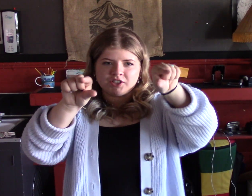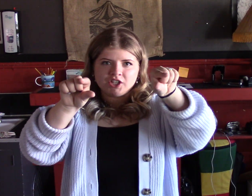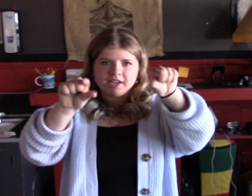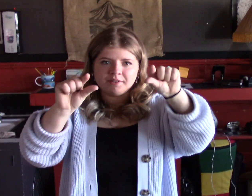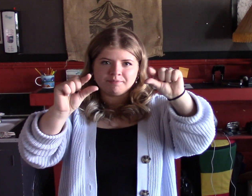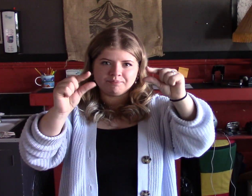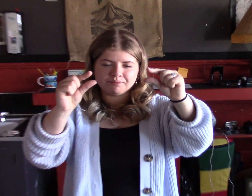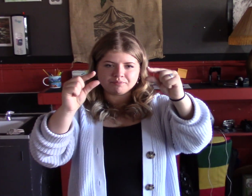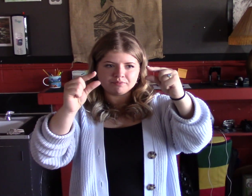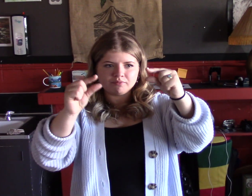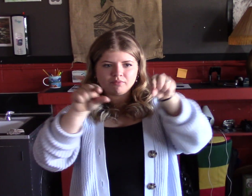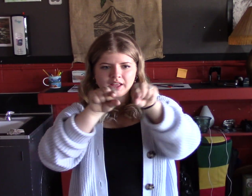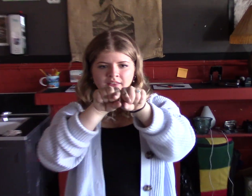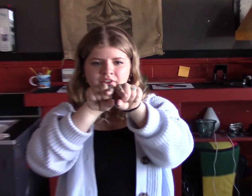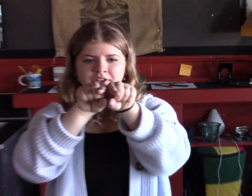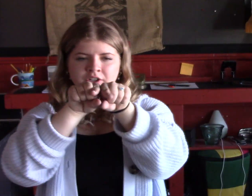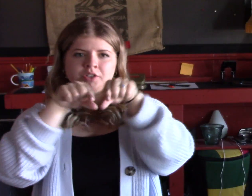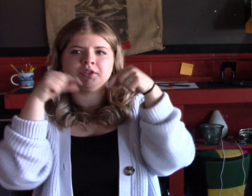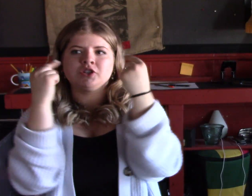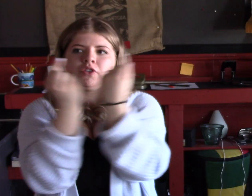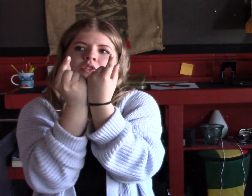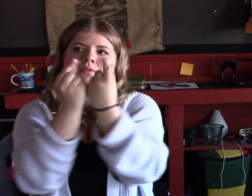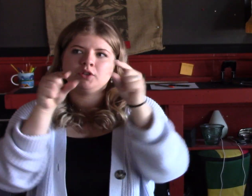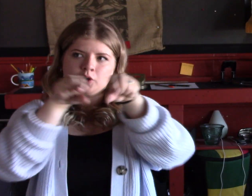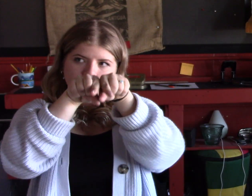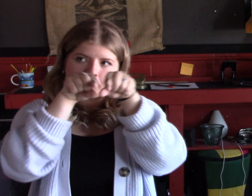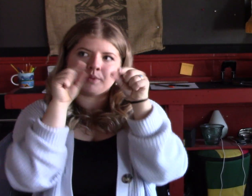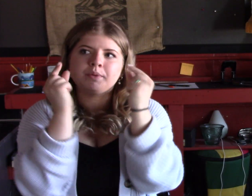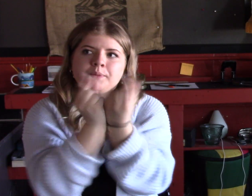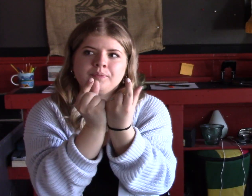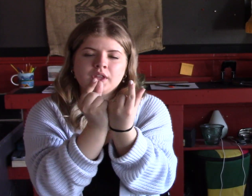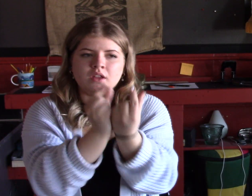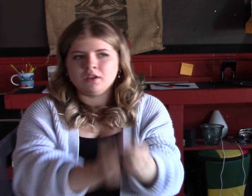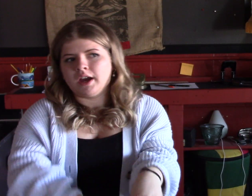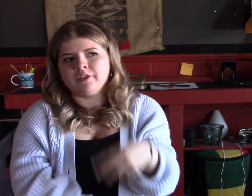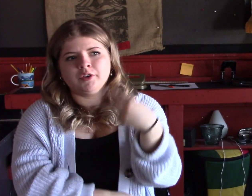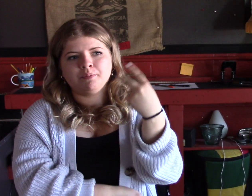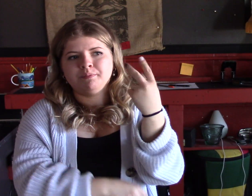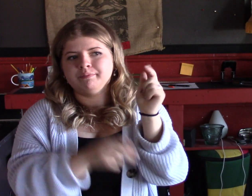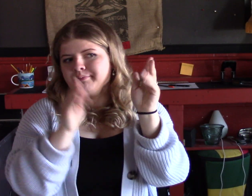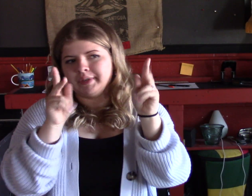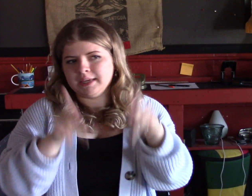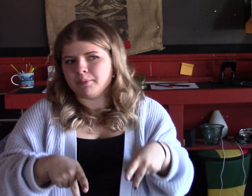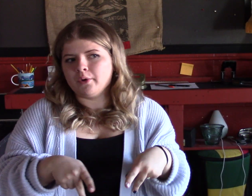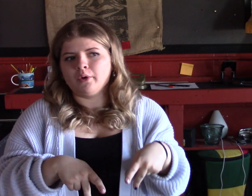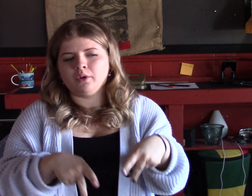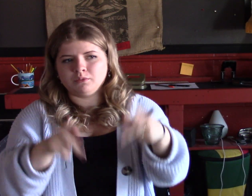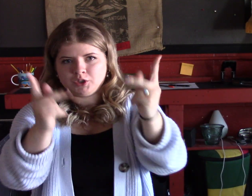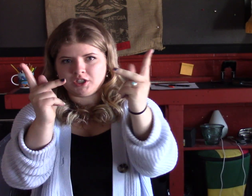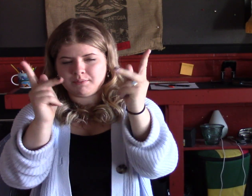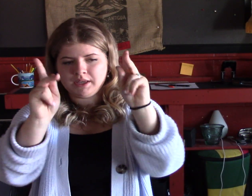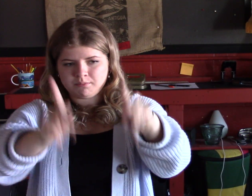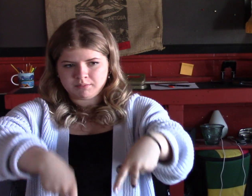G, and then you're going to do it in a circle. Group. Either people, which is a P,